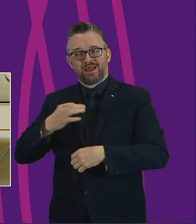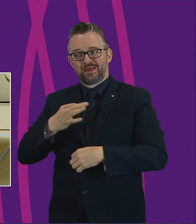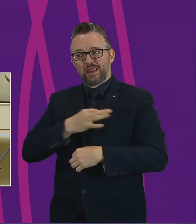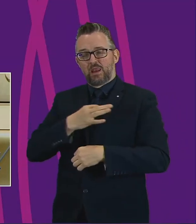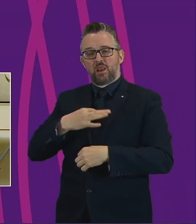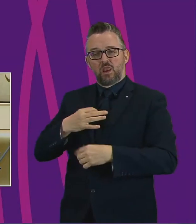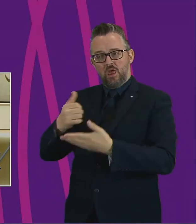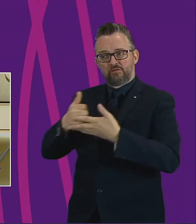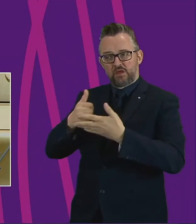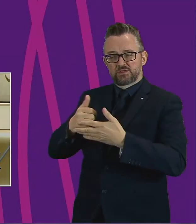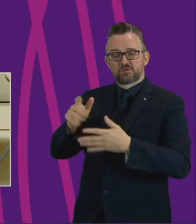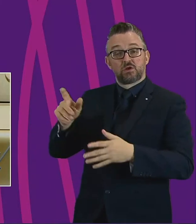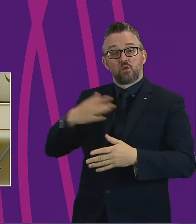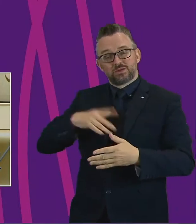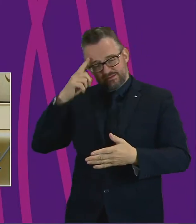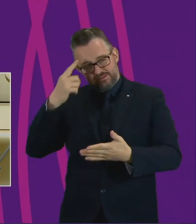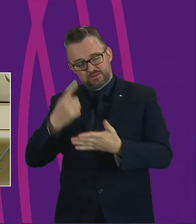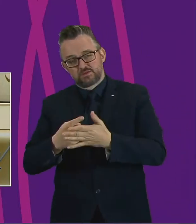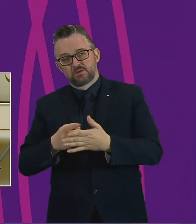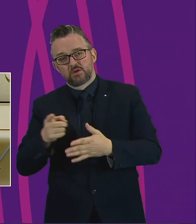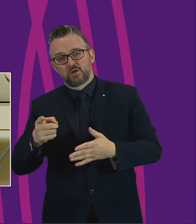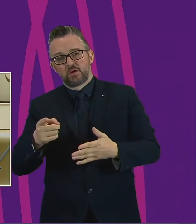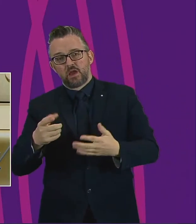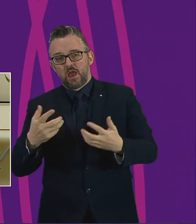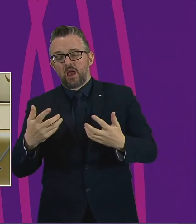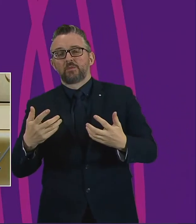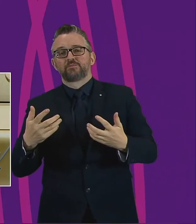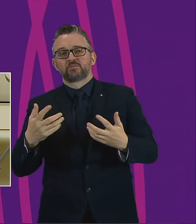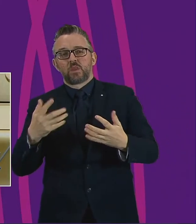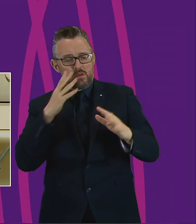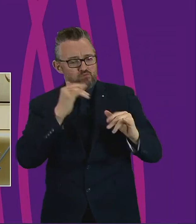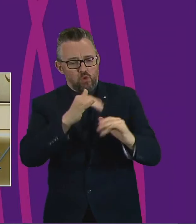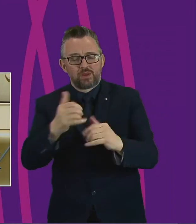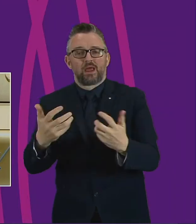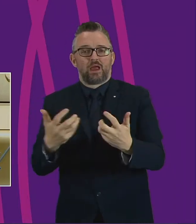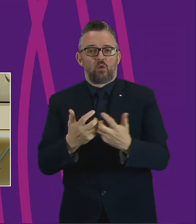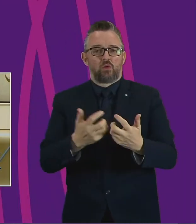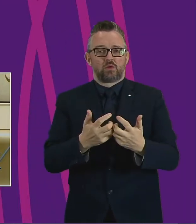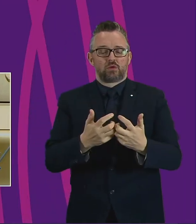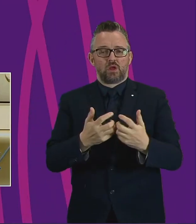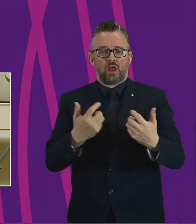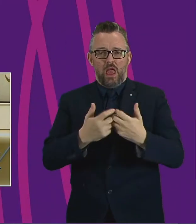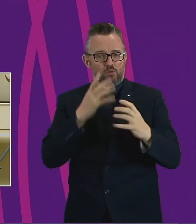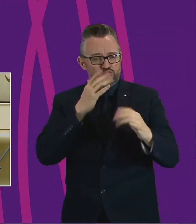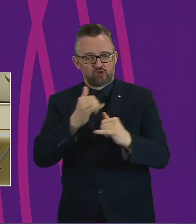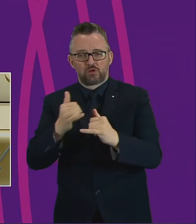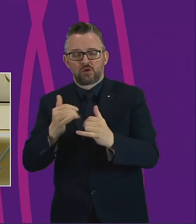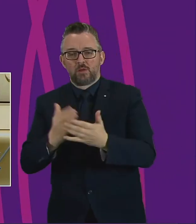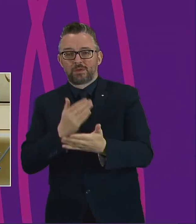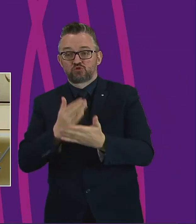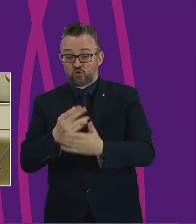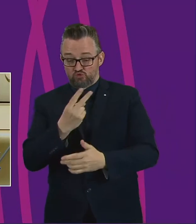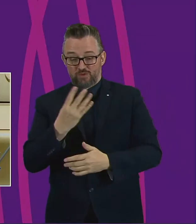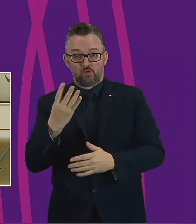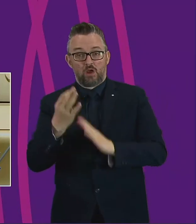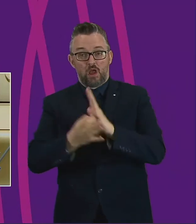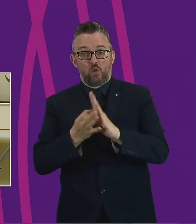also determine is how that will be monitored in order to ensure that